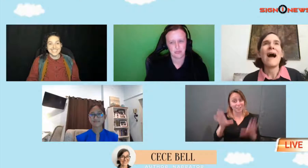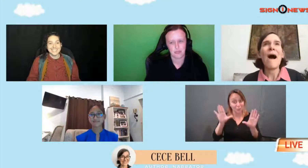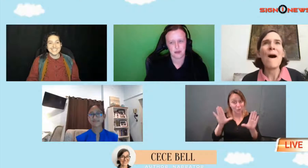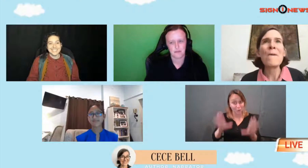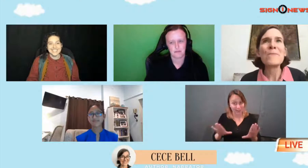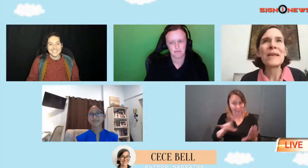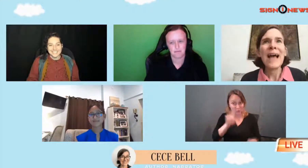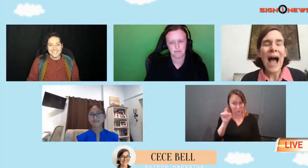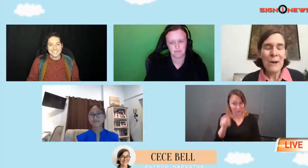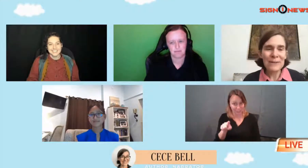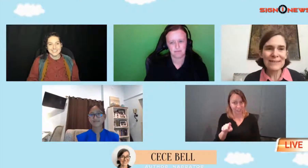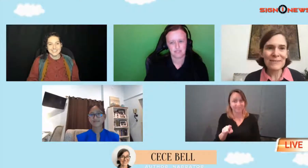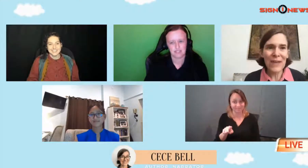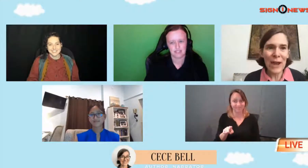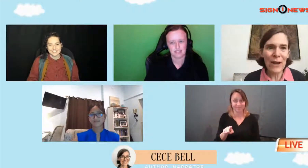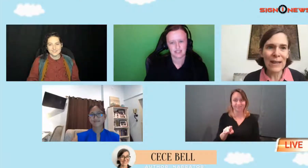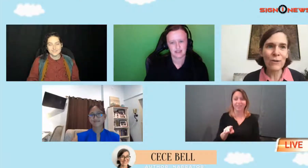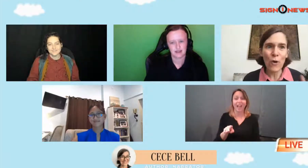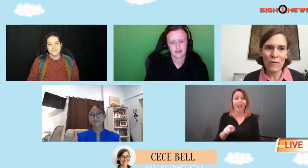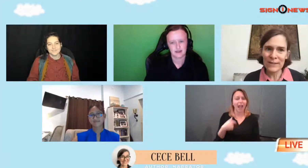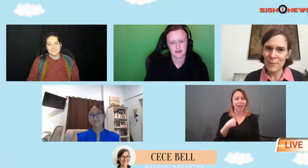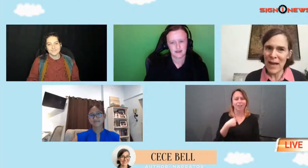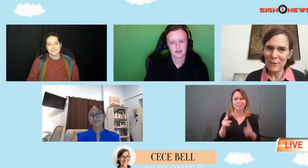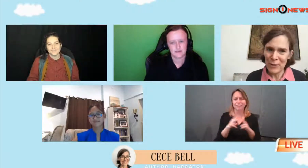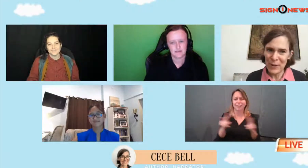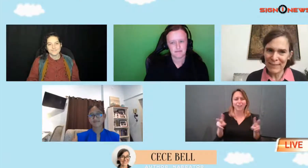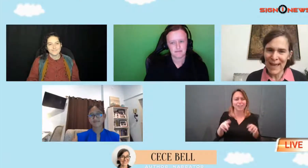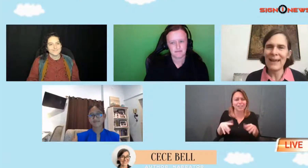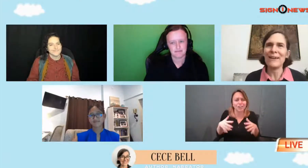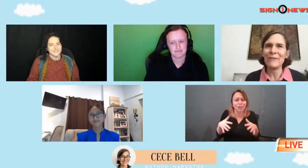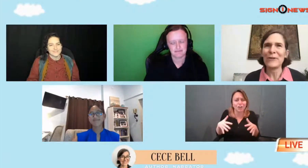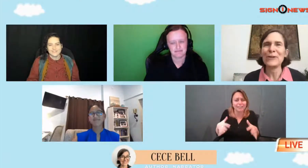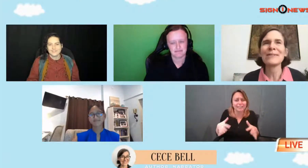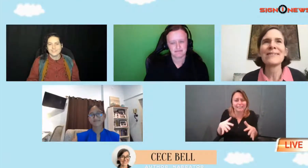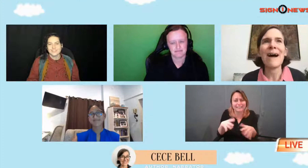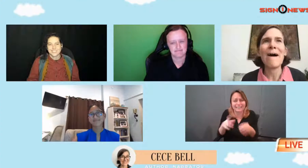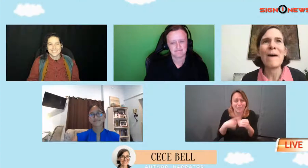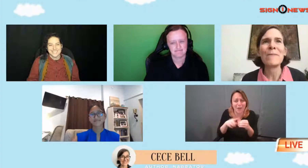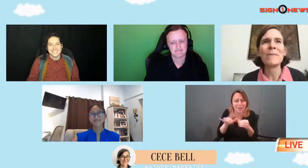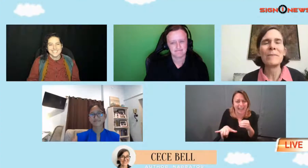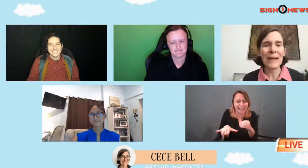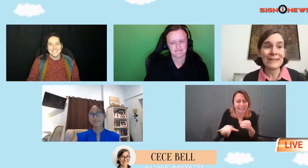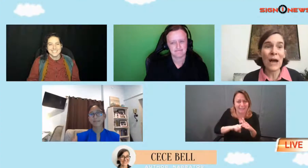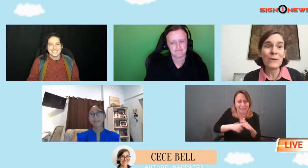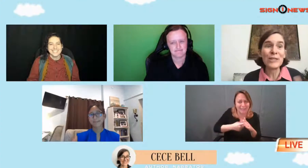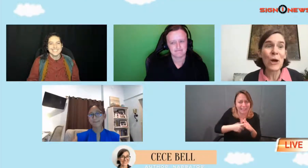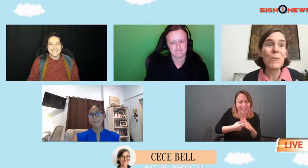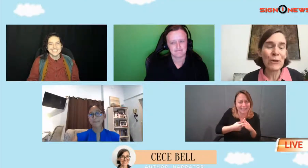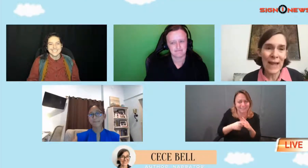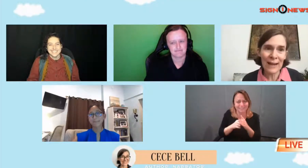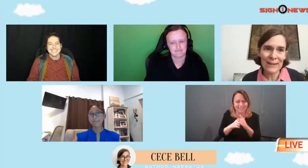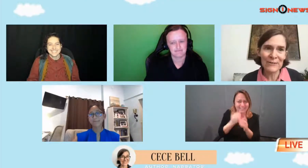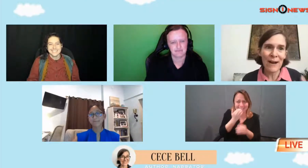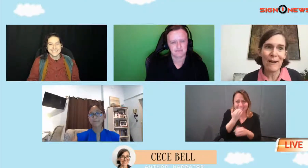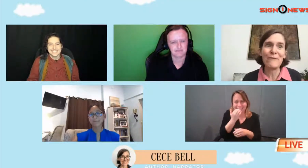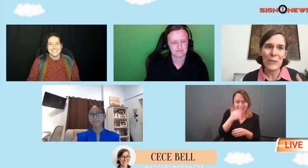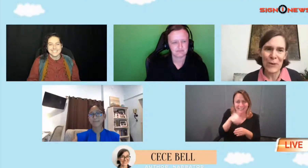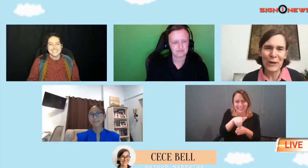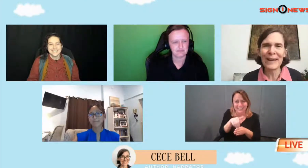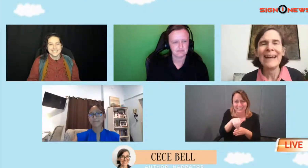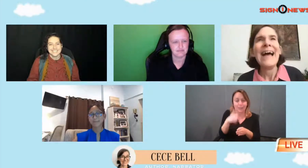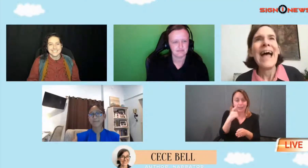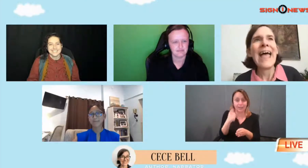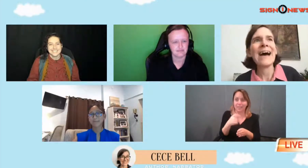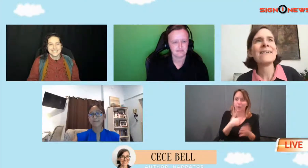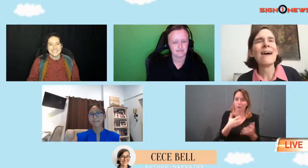question. I was very nervous about doing that at first because I was so protective of the